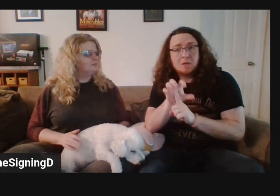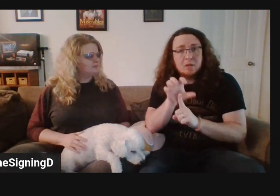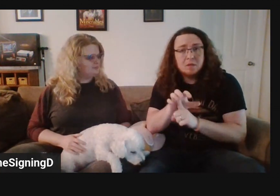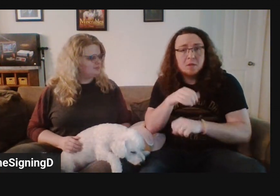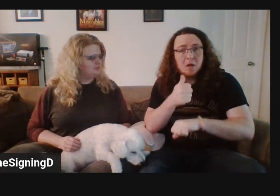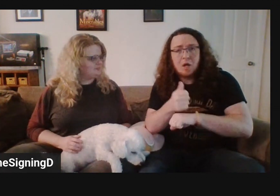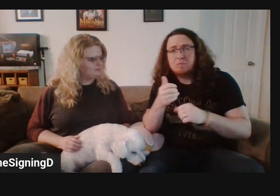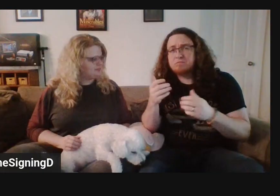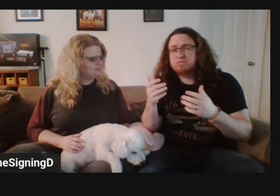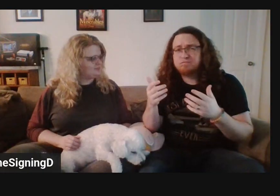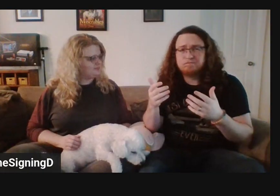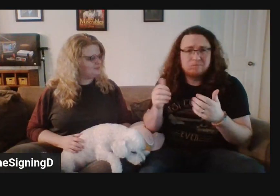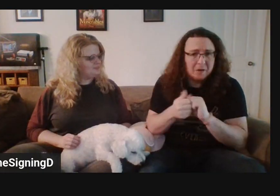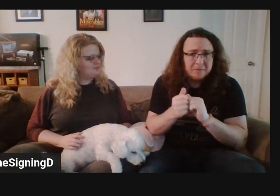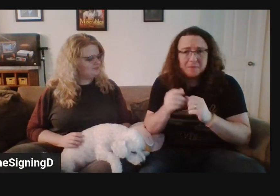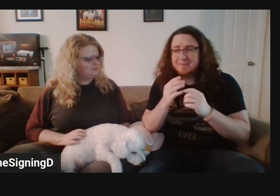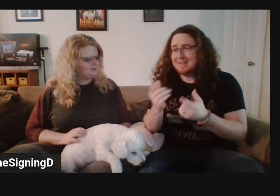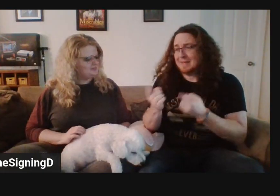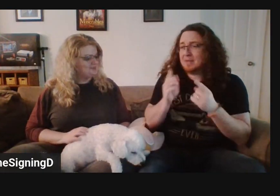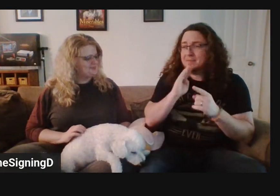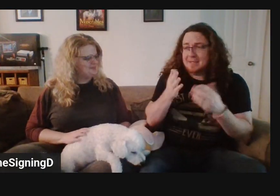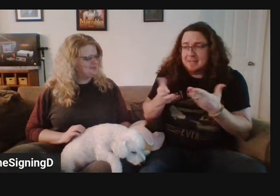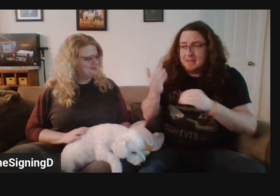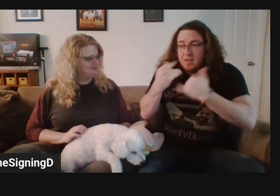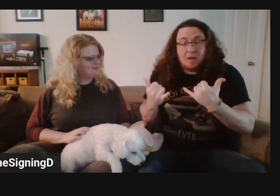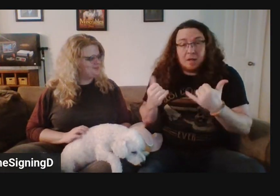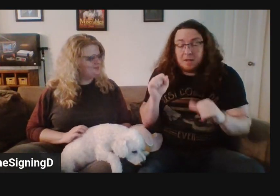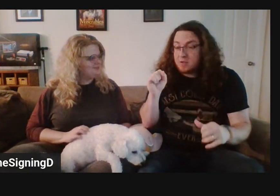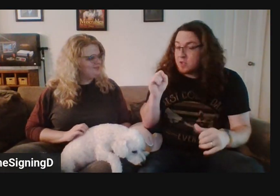sort of how you came to be here today.